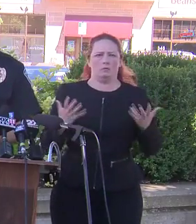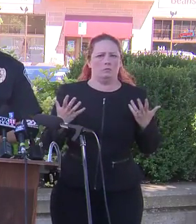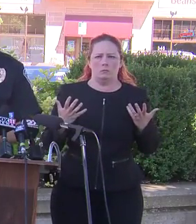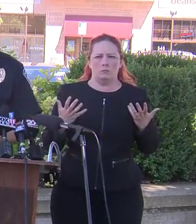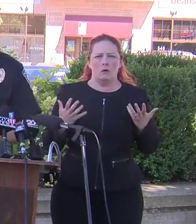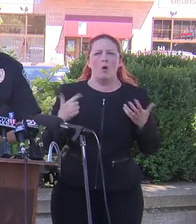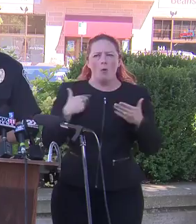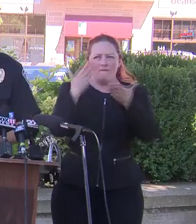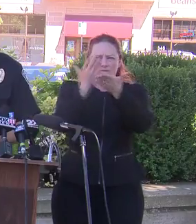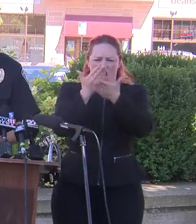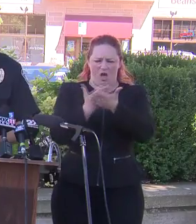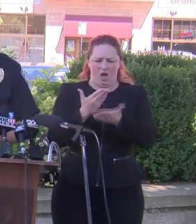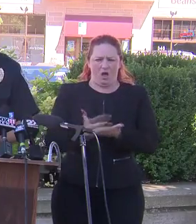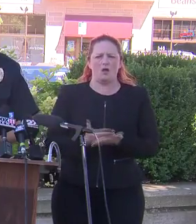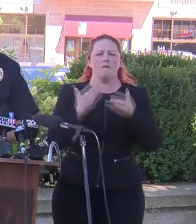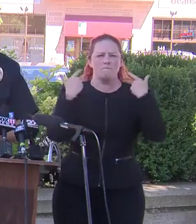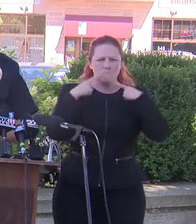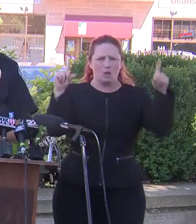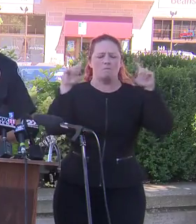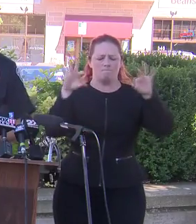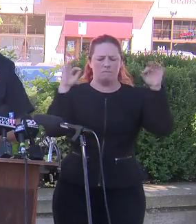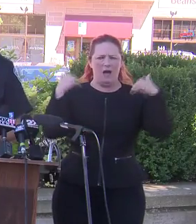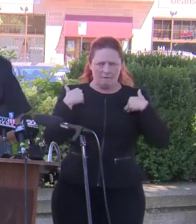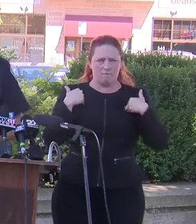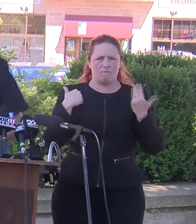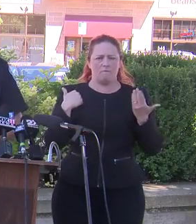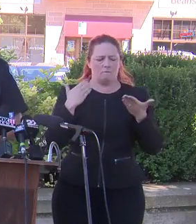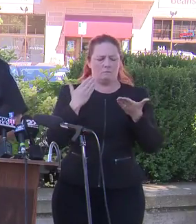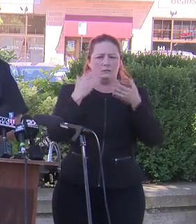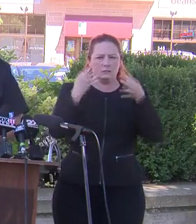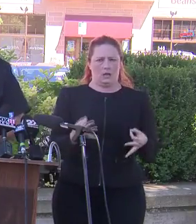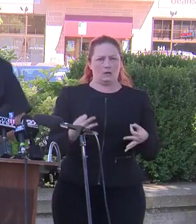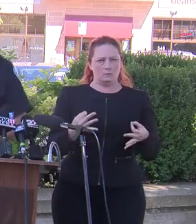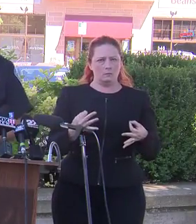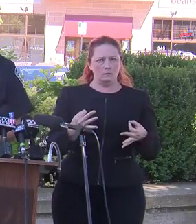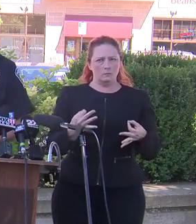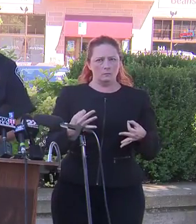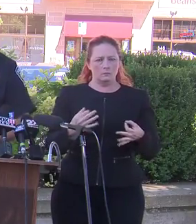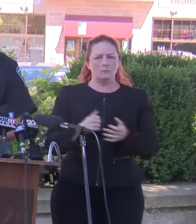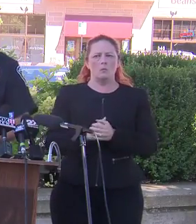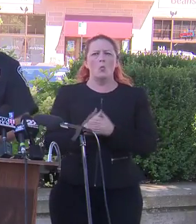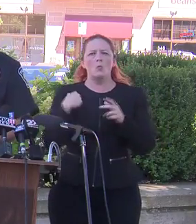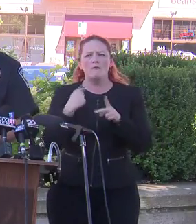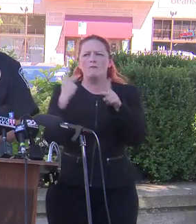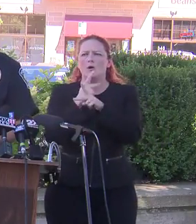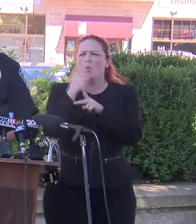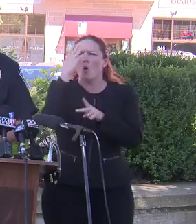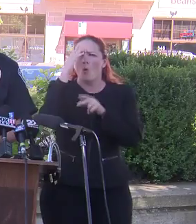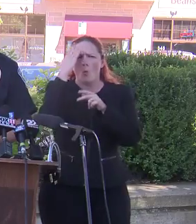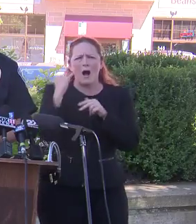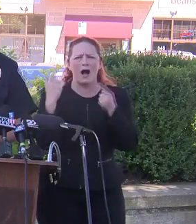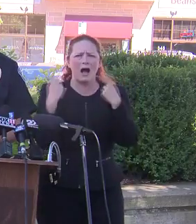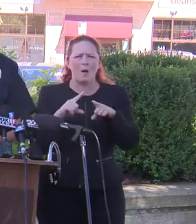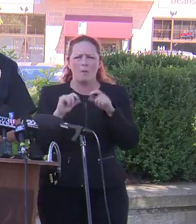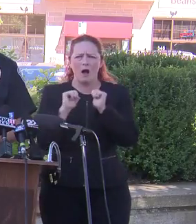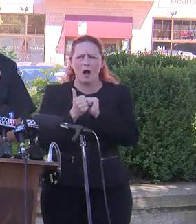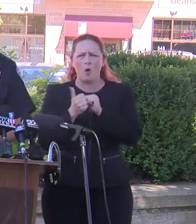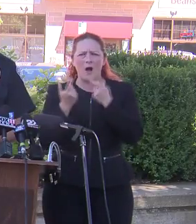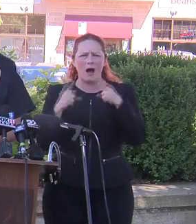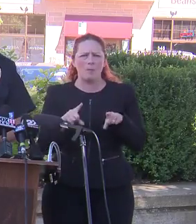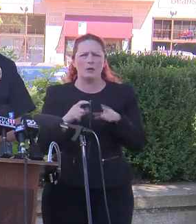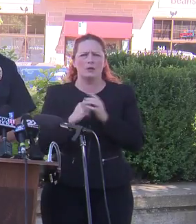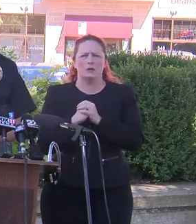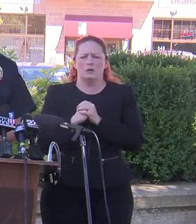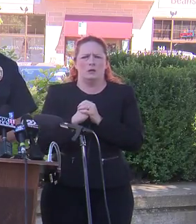at the very end, all right? And once we have that, we need to make the determination how this happened, why this happened, and